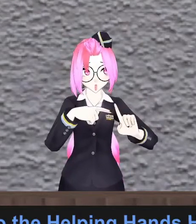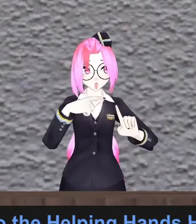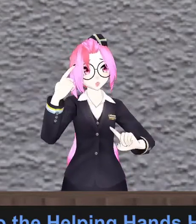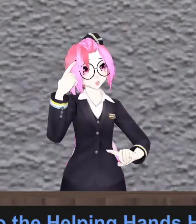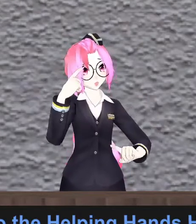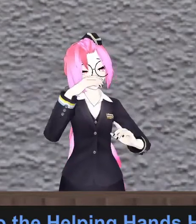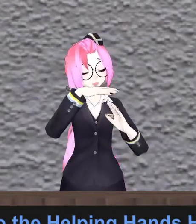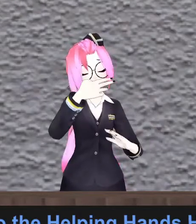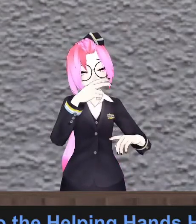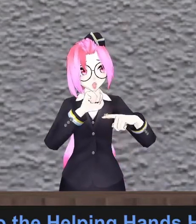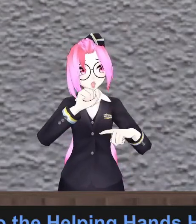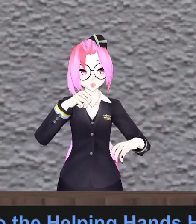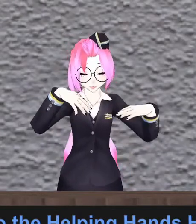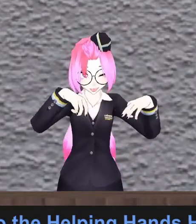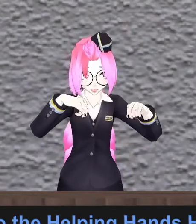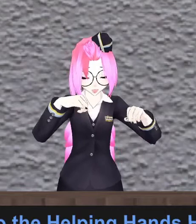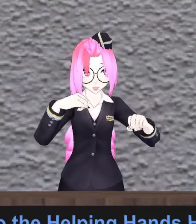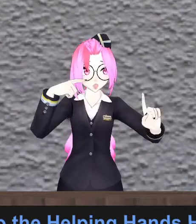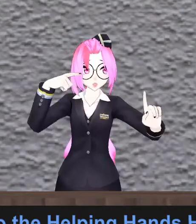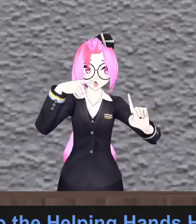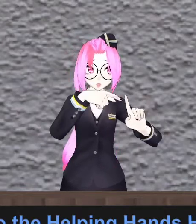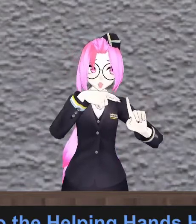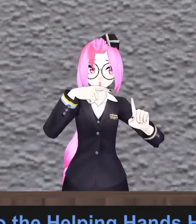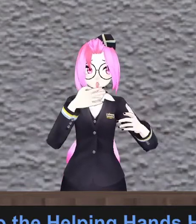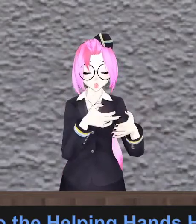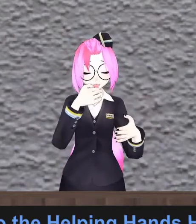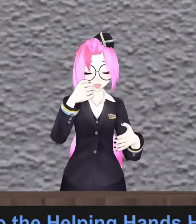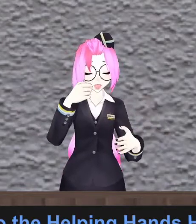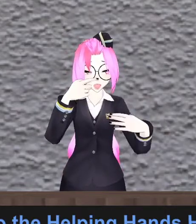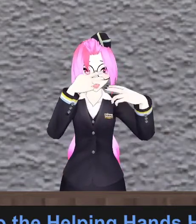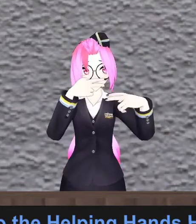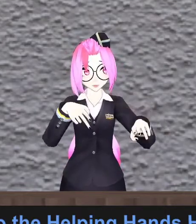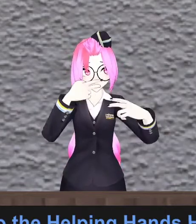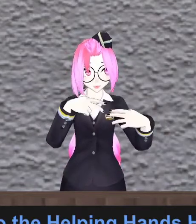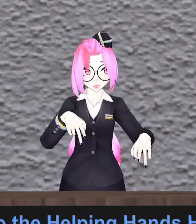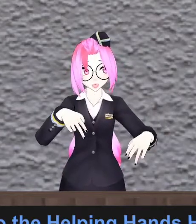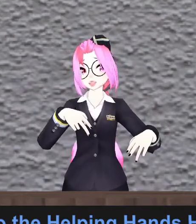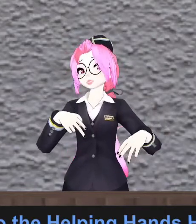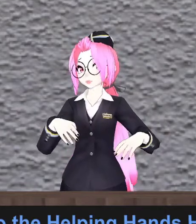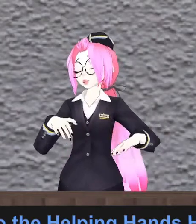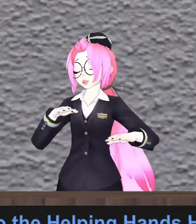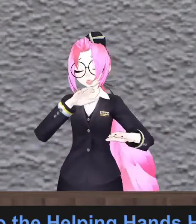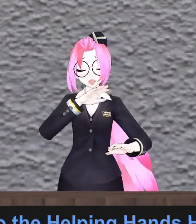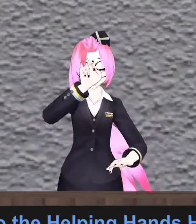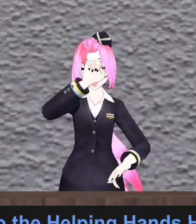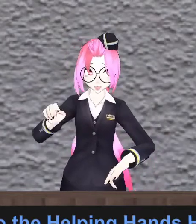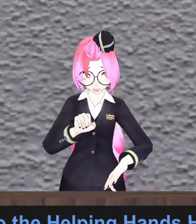to the store to buy eggs. Oh, eggs.